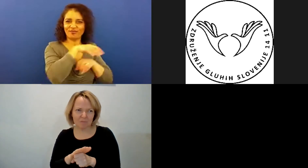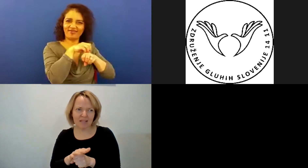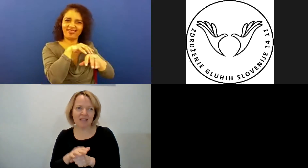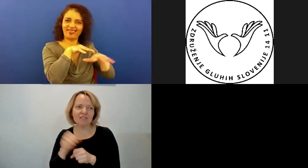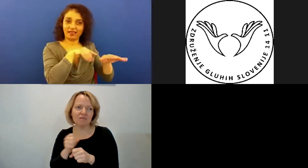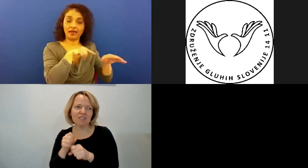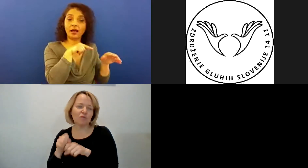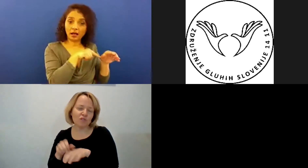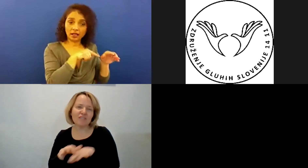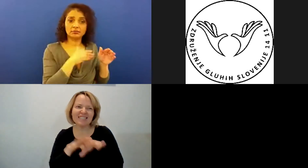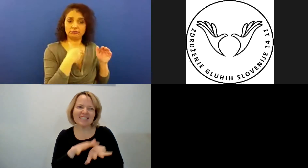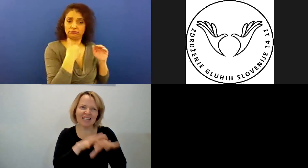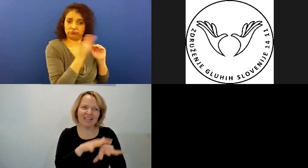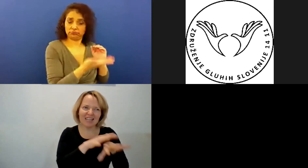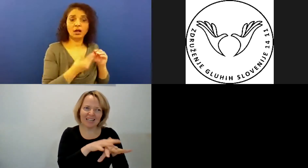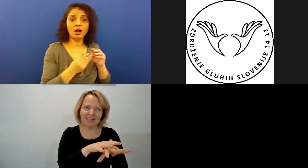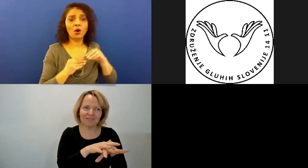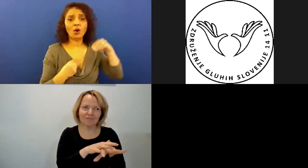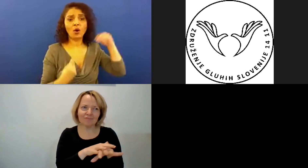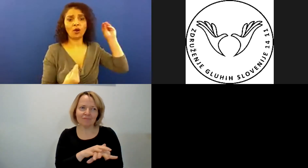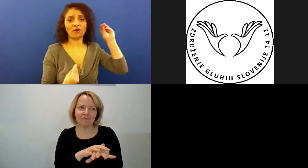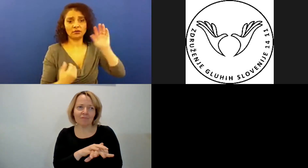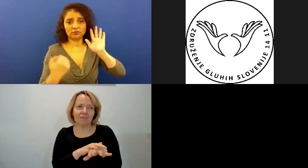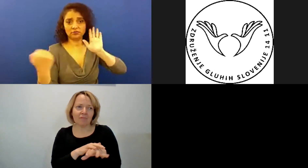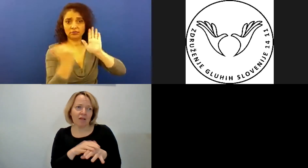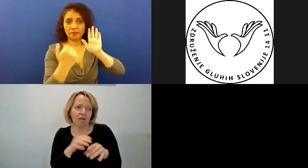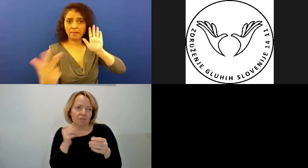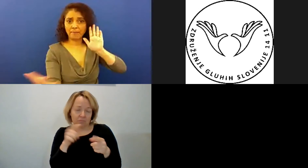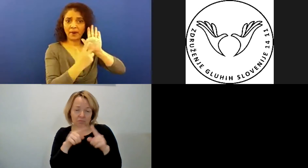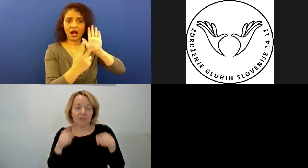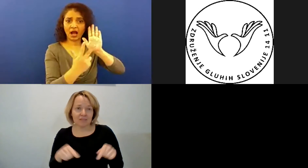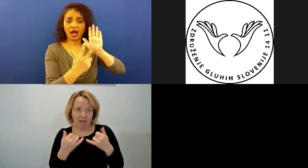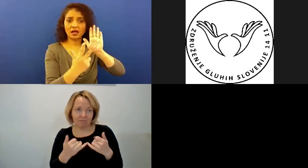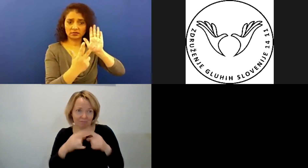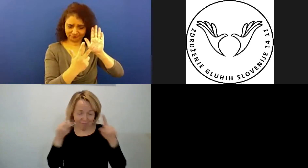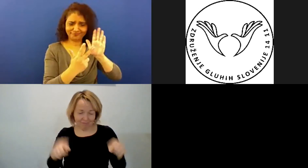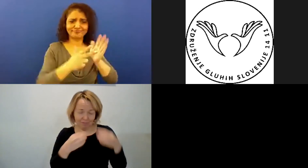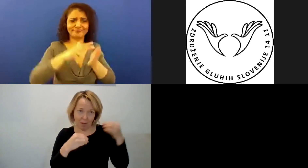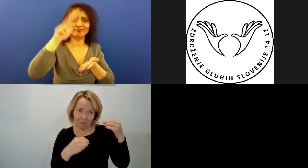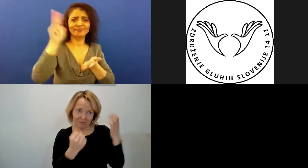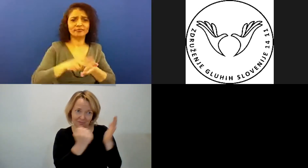Between 400 and 800 years ago, many of us were discriminated.